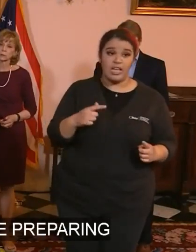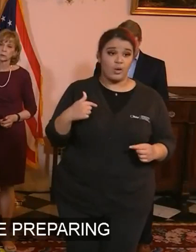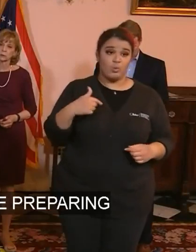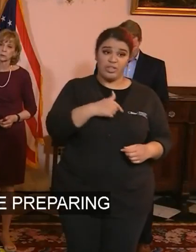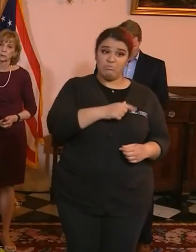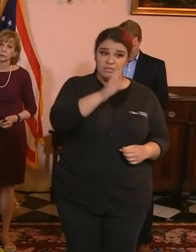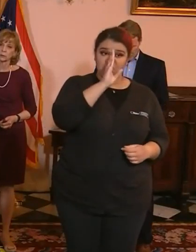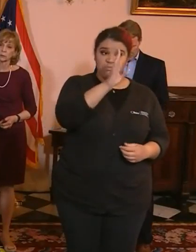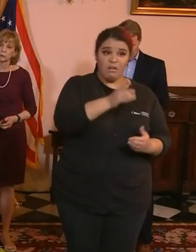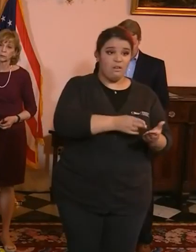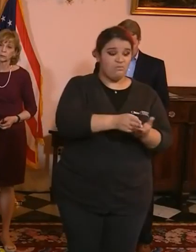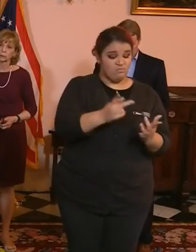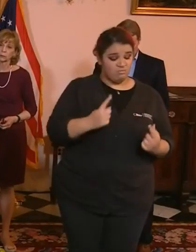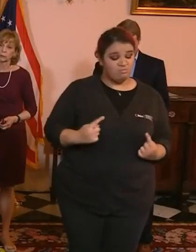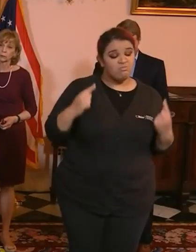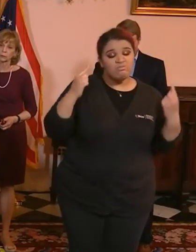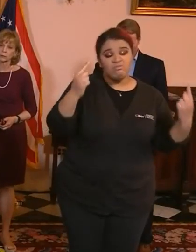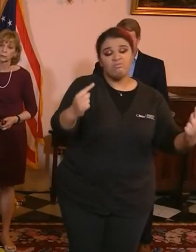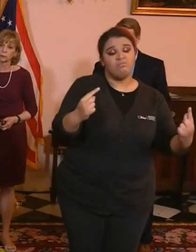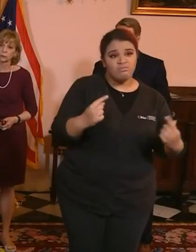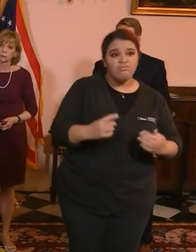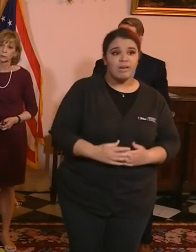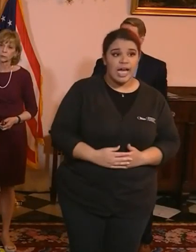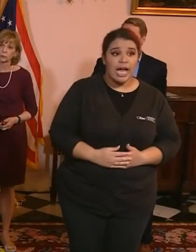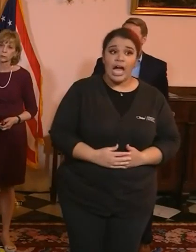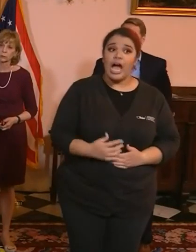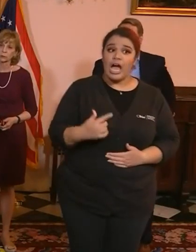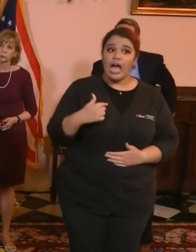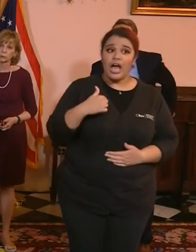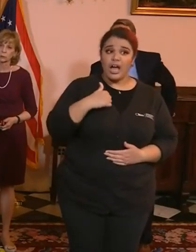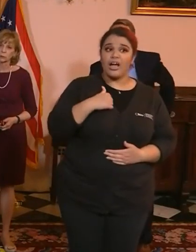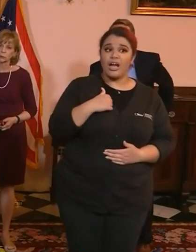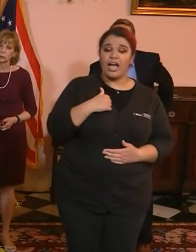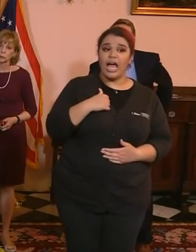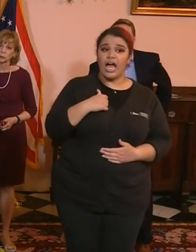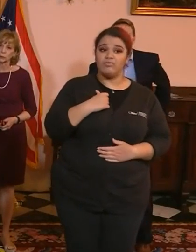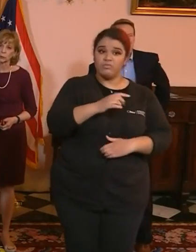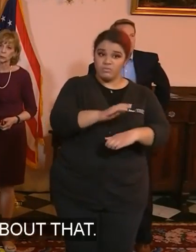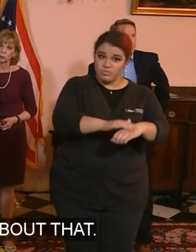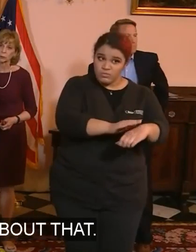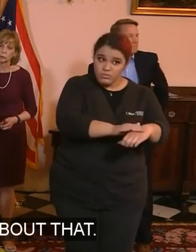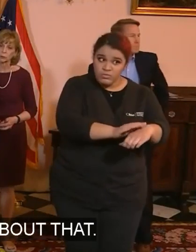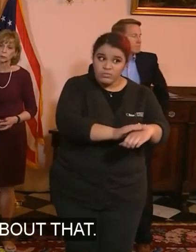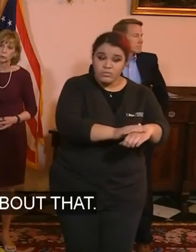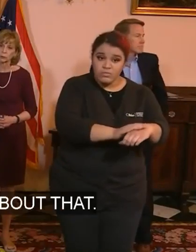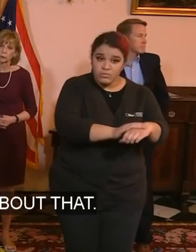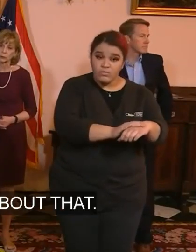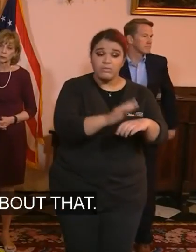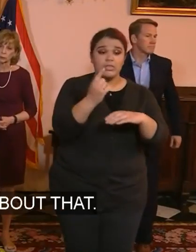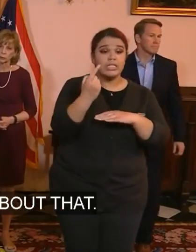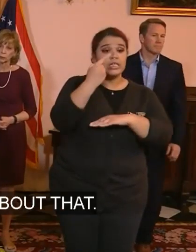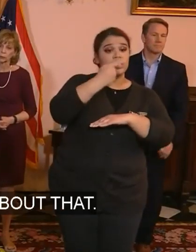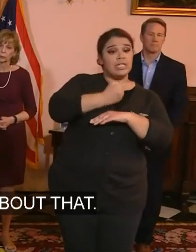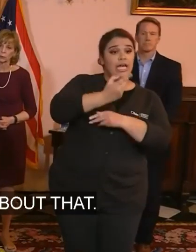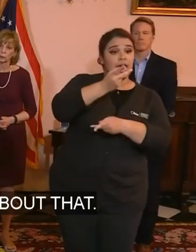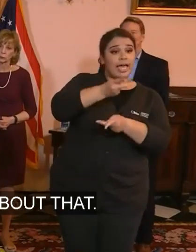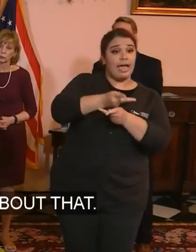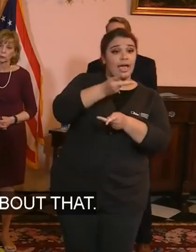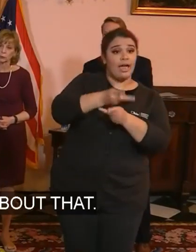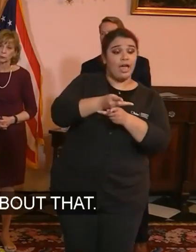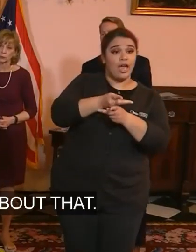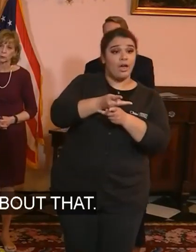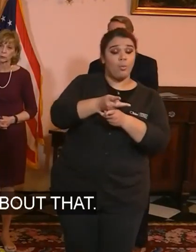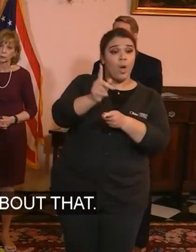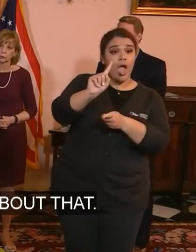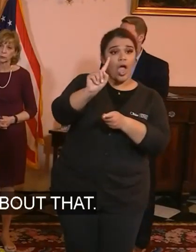signaled that, we're going to need daycare centers that are going to be set up by hospitals because they're